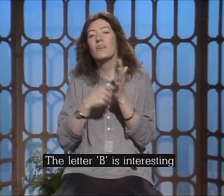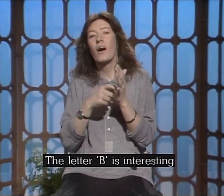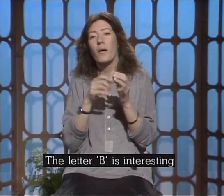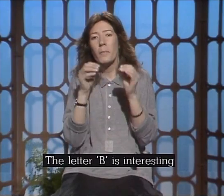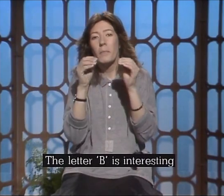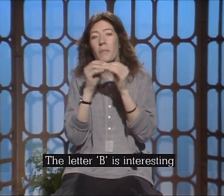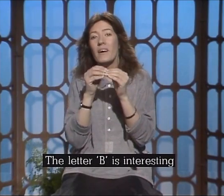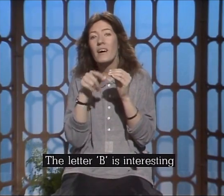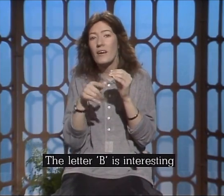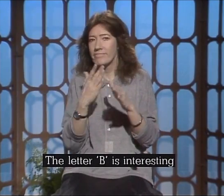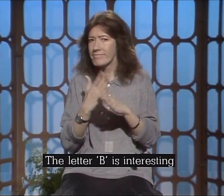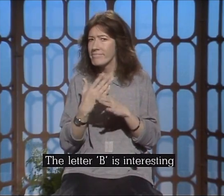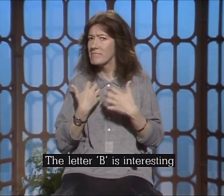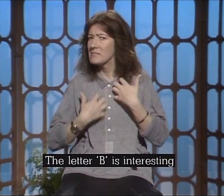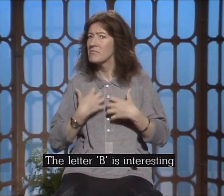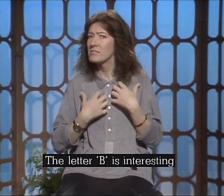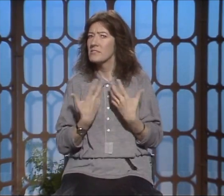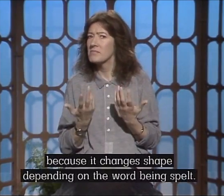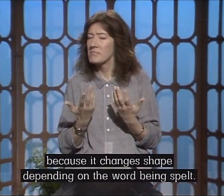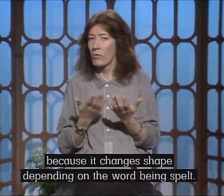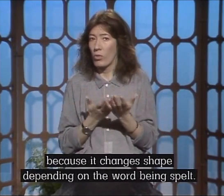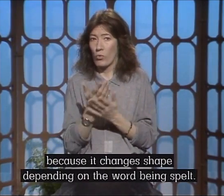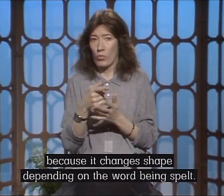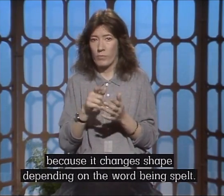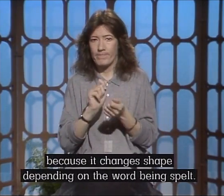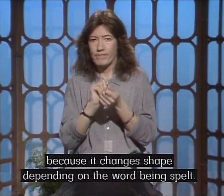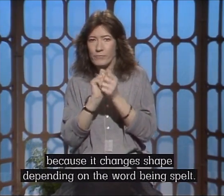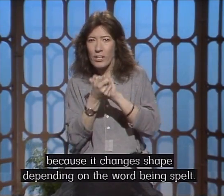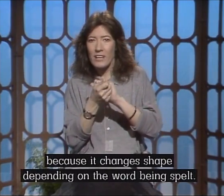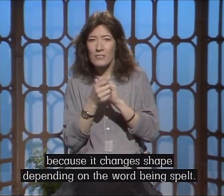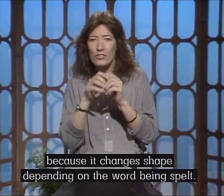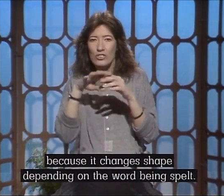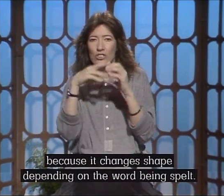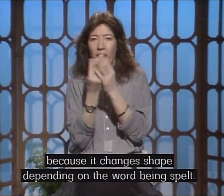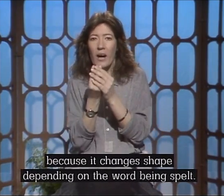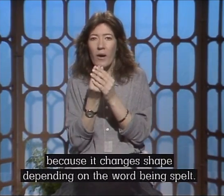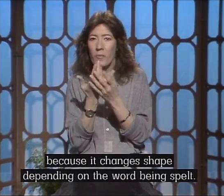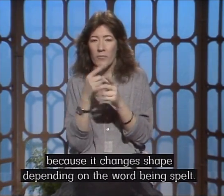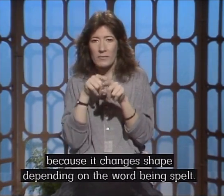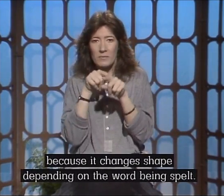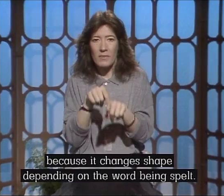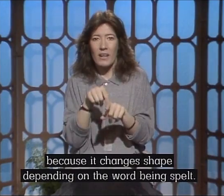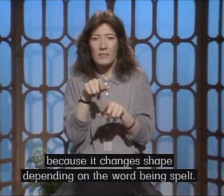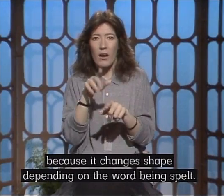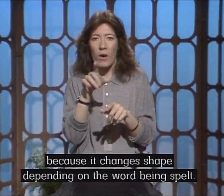The letter B is interesting because it changes shape depending on the word you're spelling.